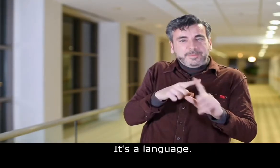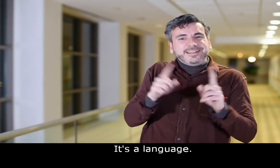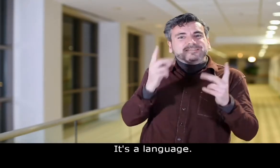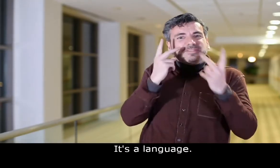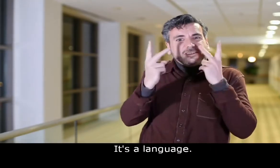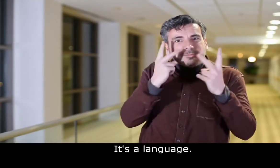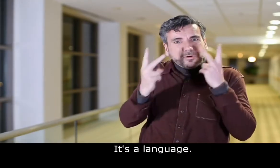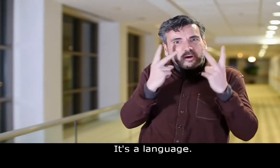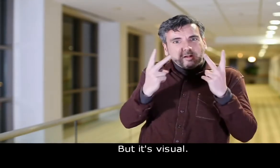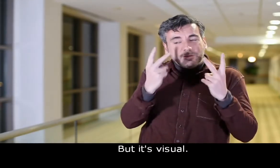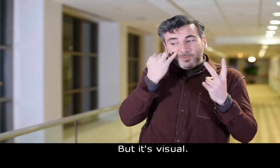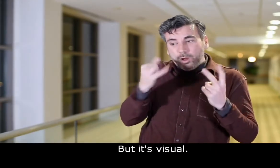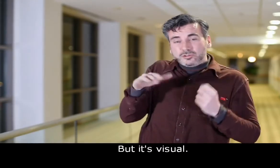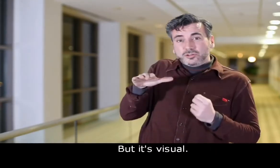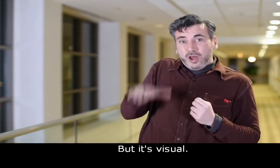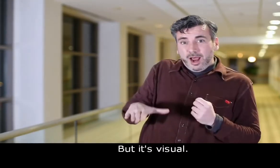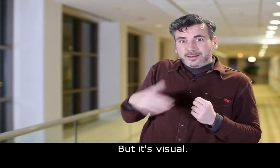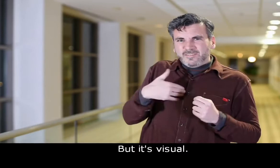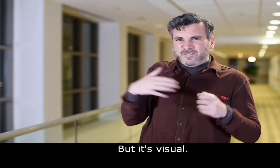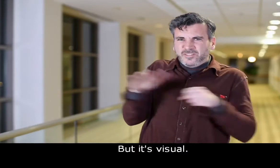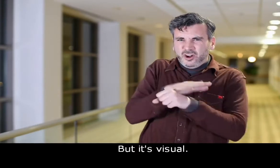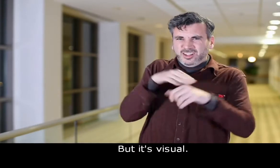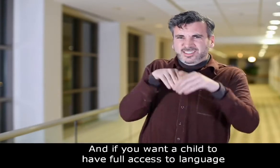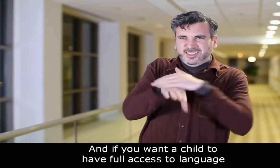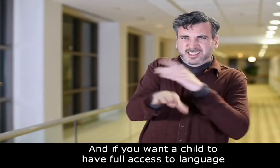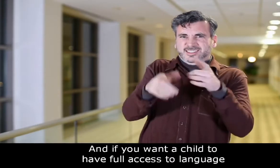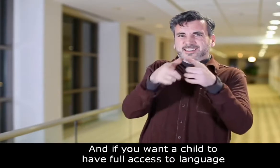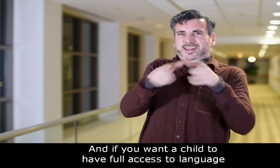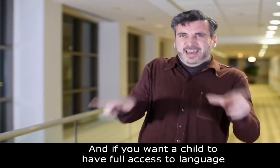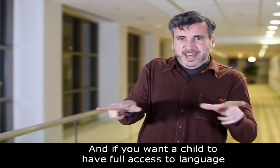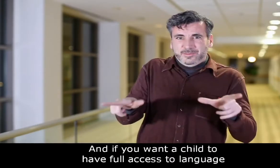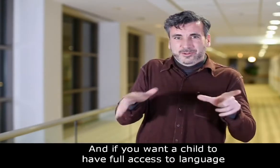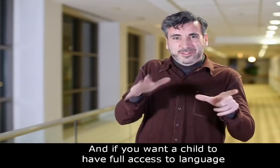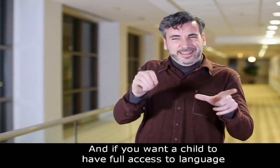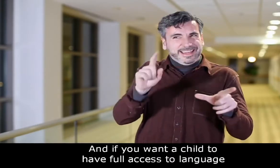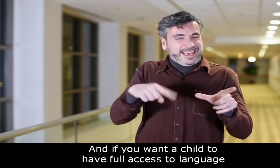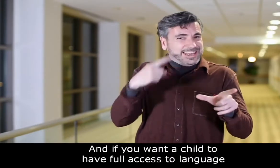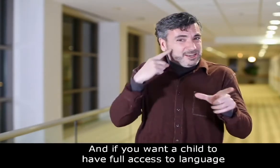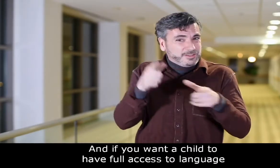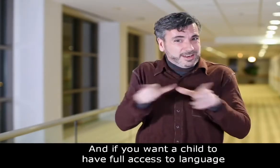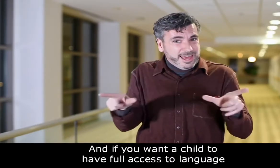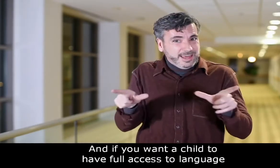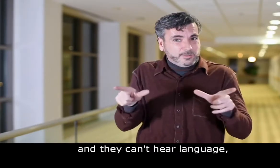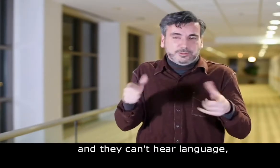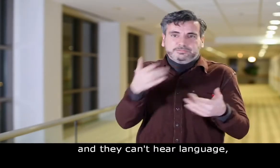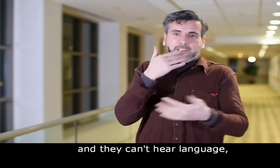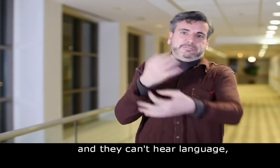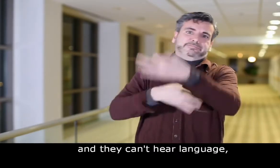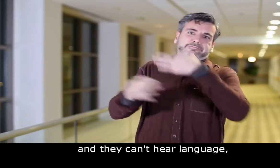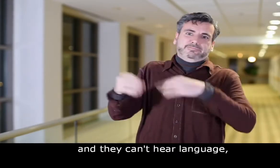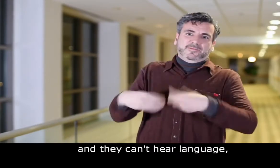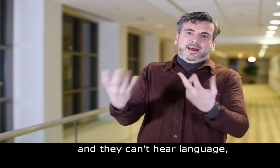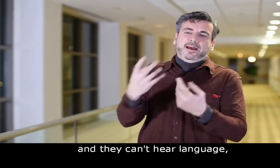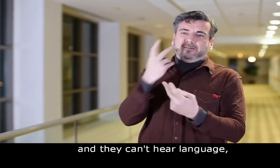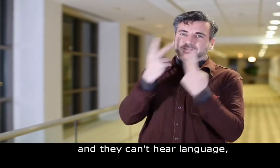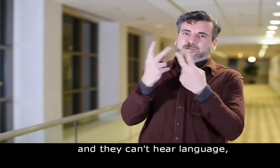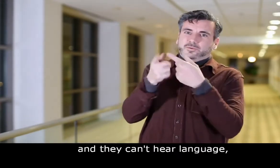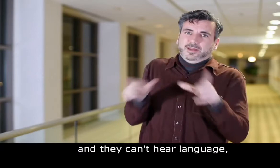language, but it's visual. And if you want a child to have full access to language and they can't hear language, then